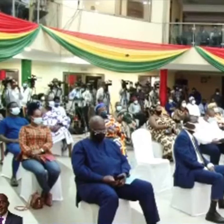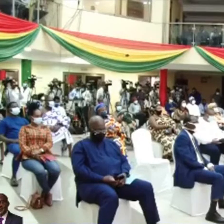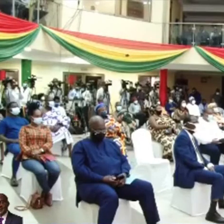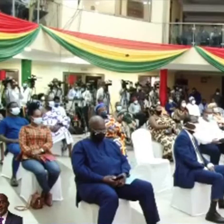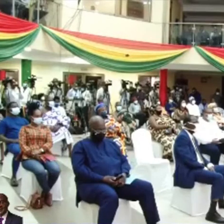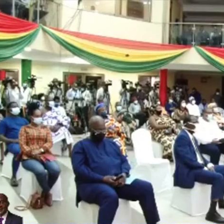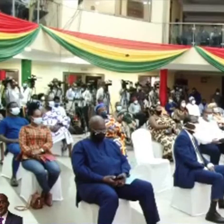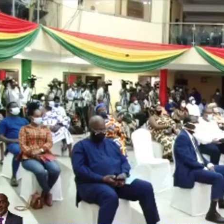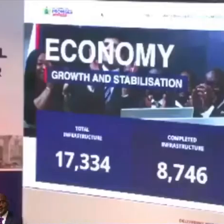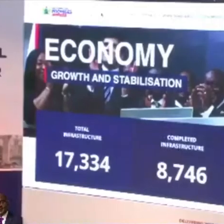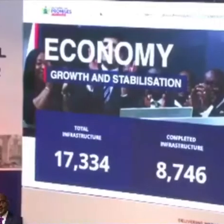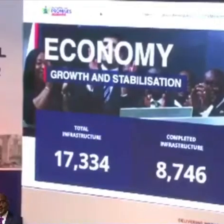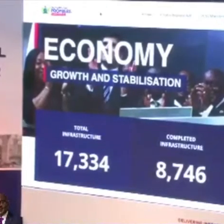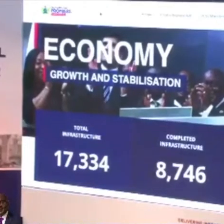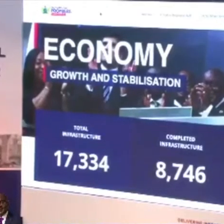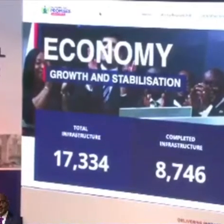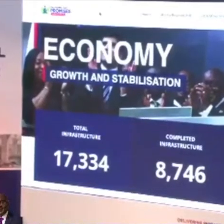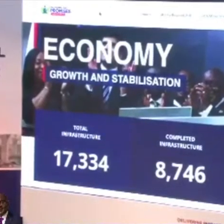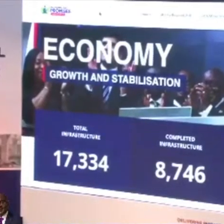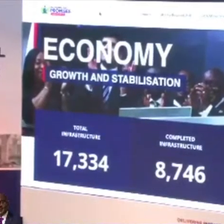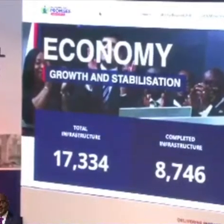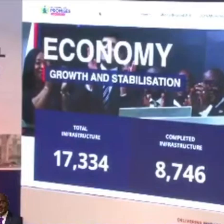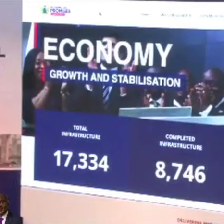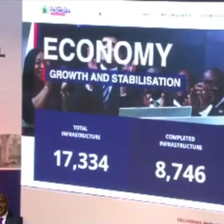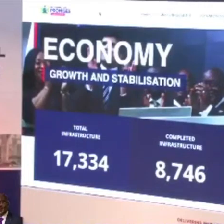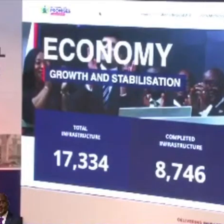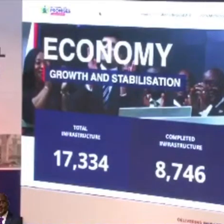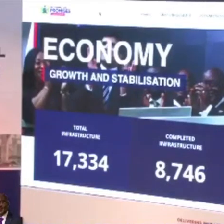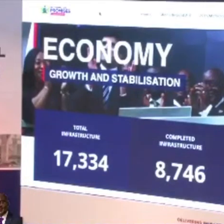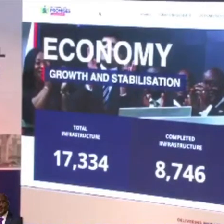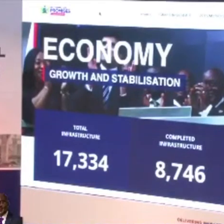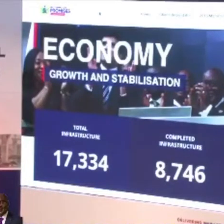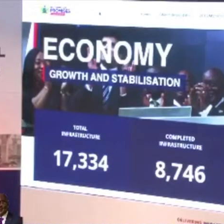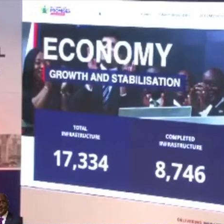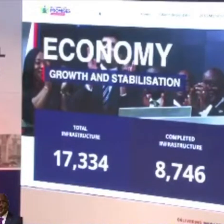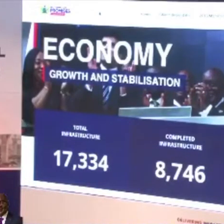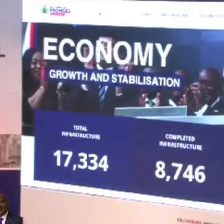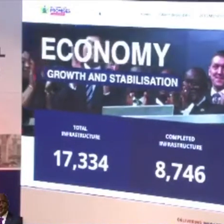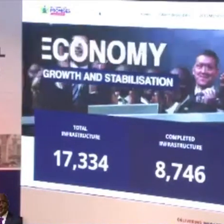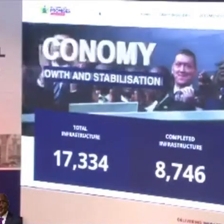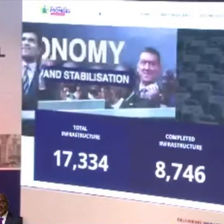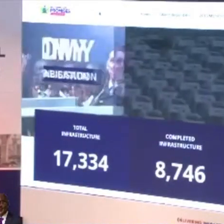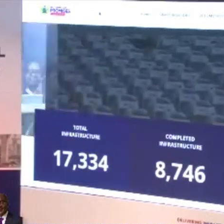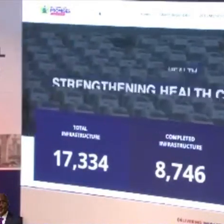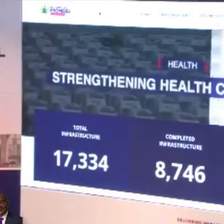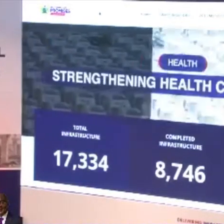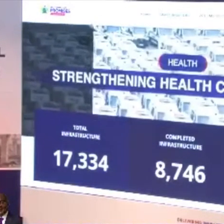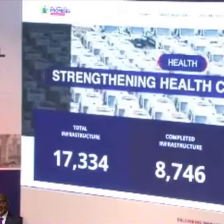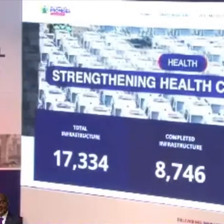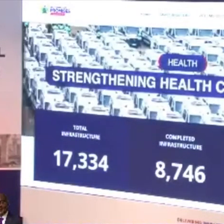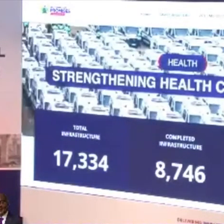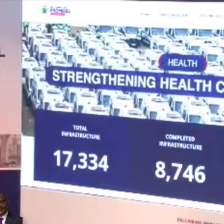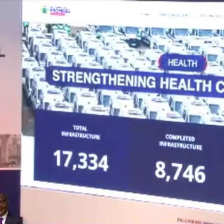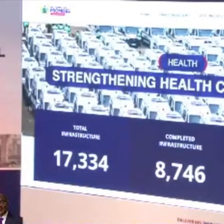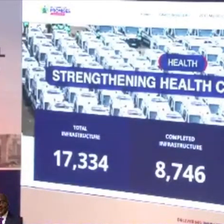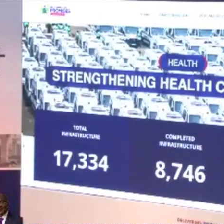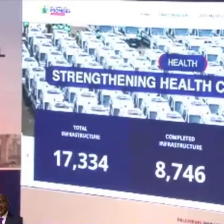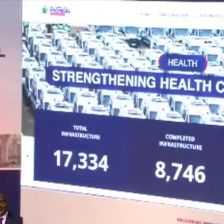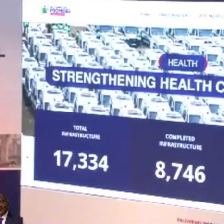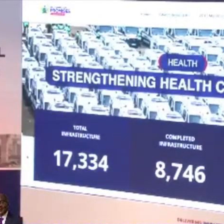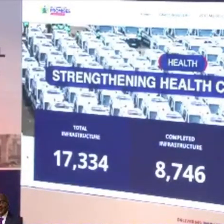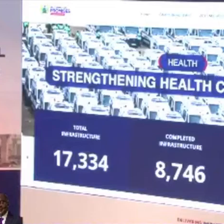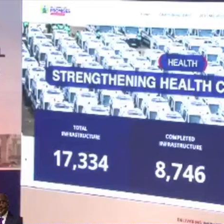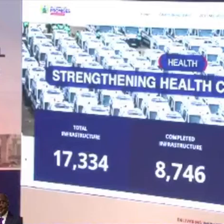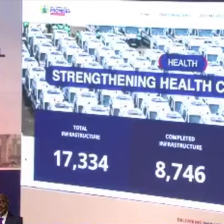and districts. So, when you get into the portal, this is the infrastructure portal. It will tell